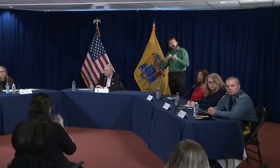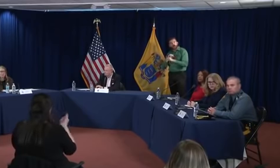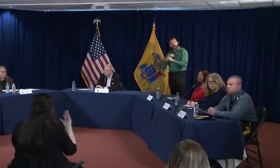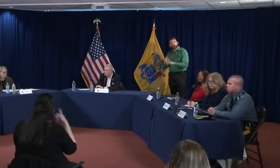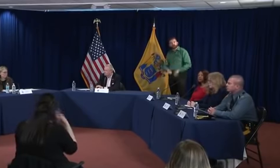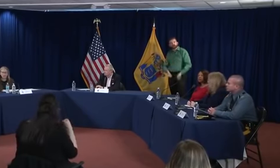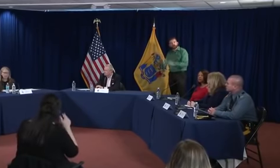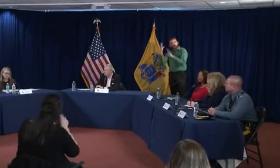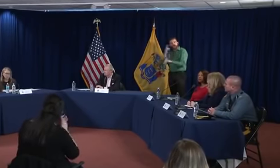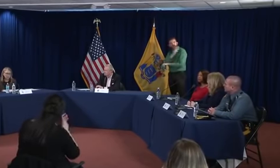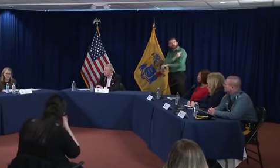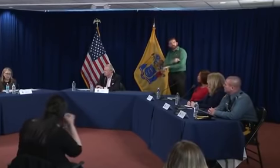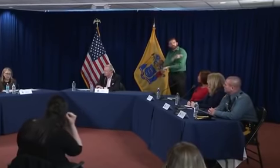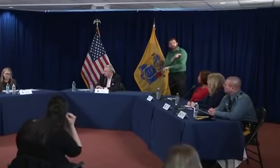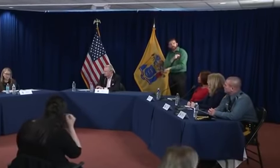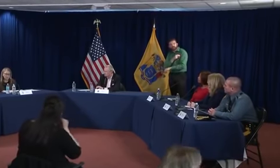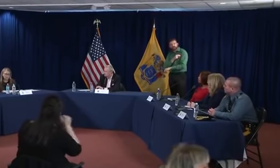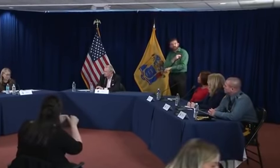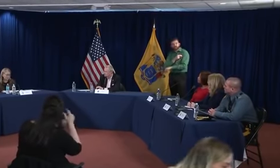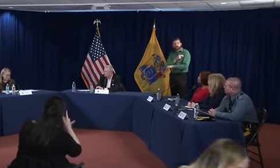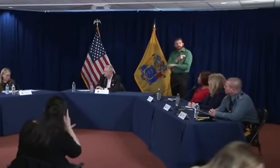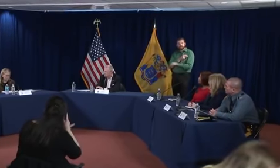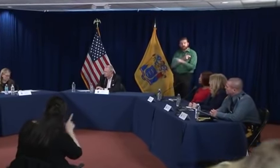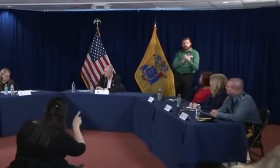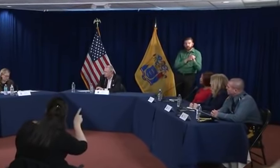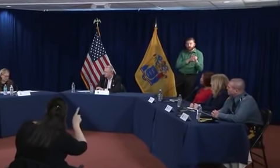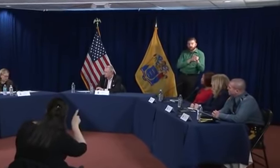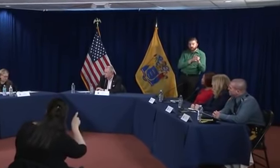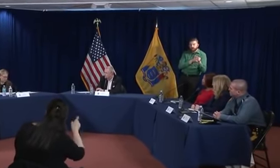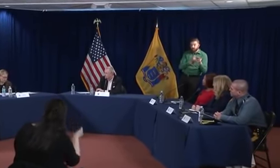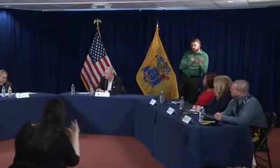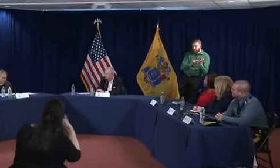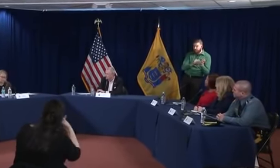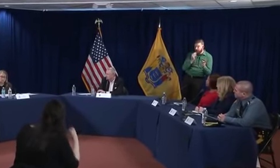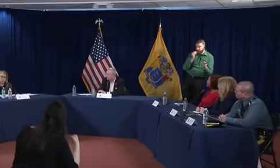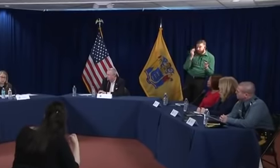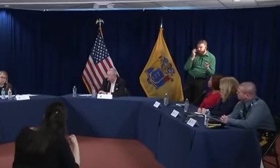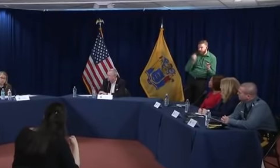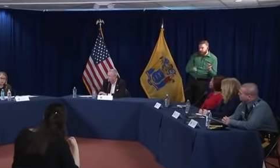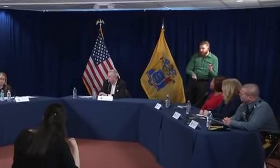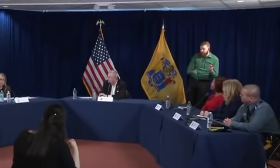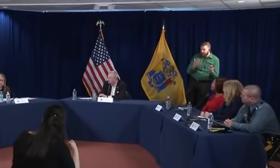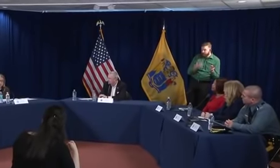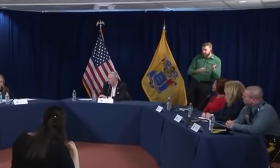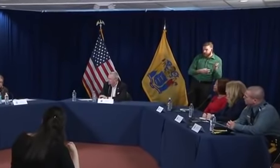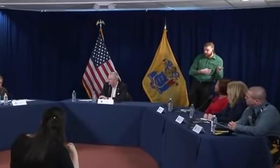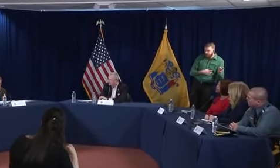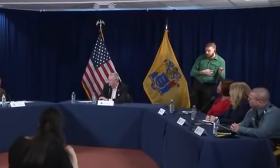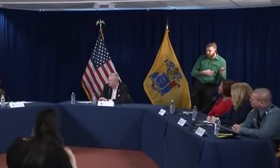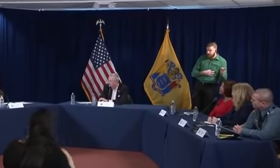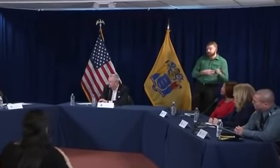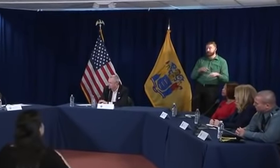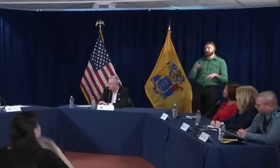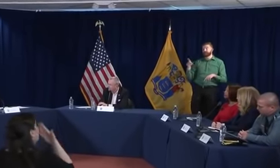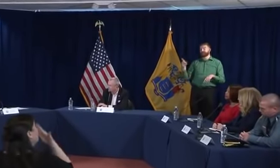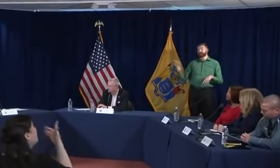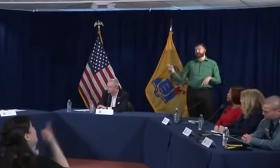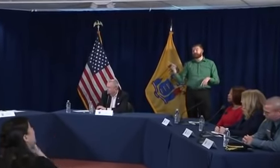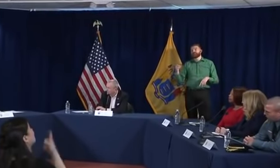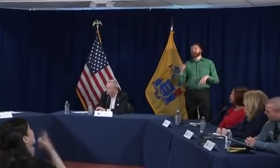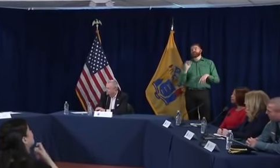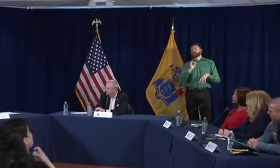care? All good questions that I don't have answers for. We do not have